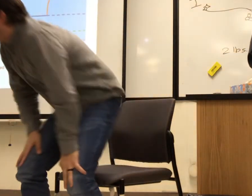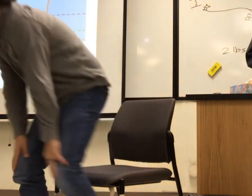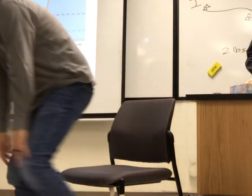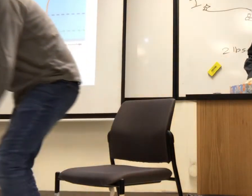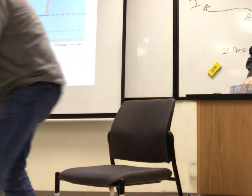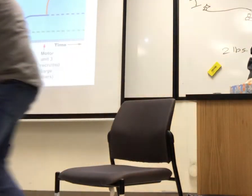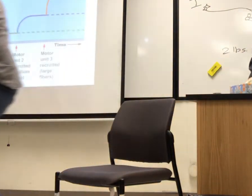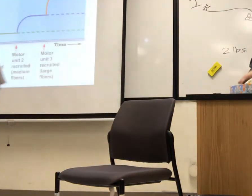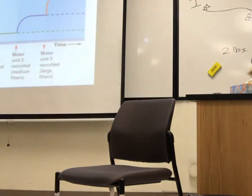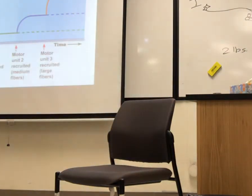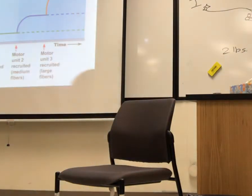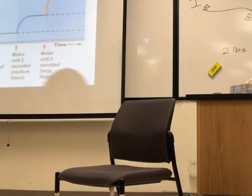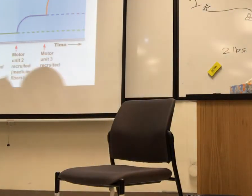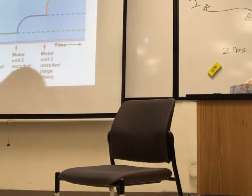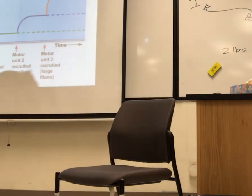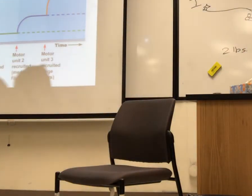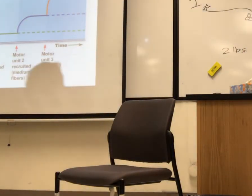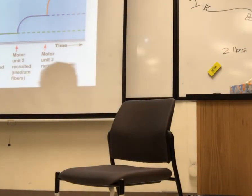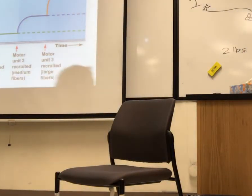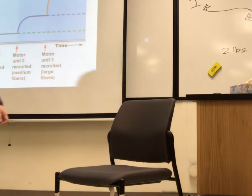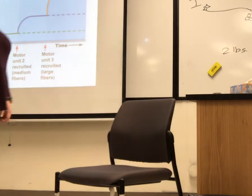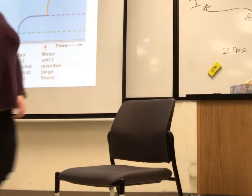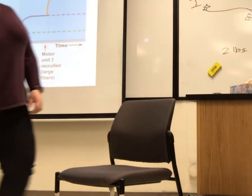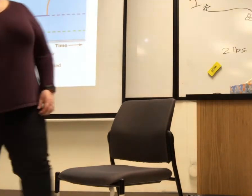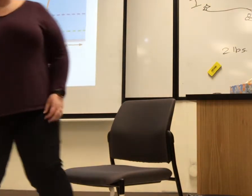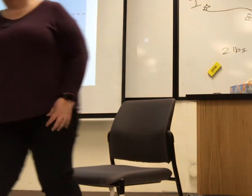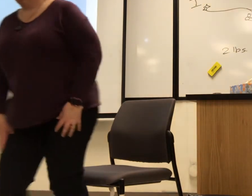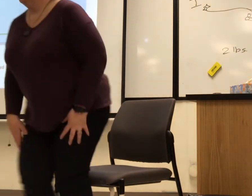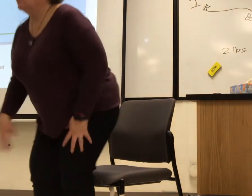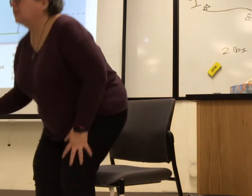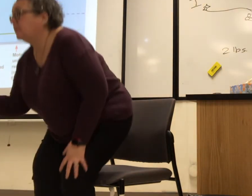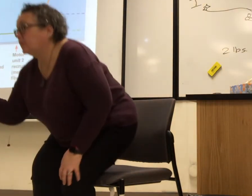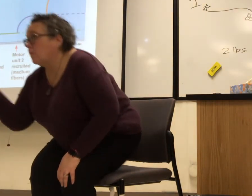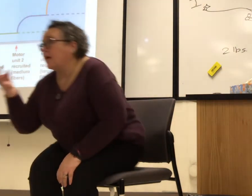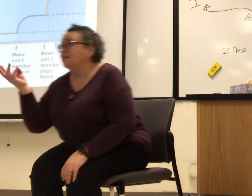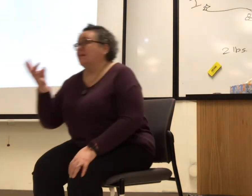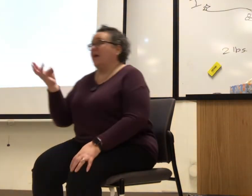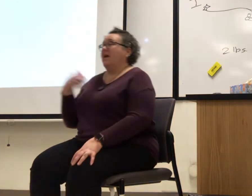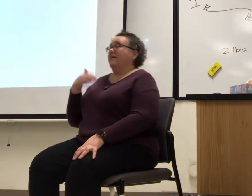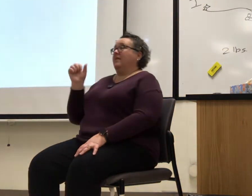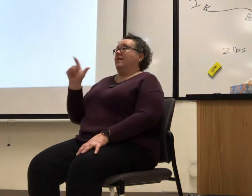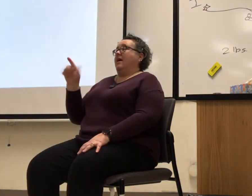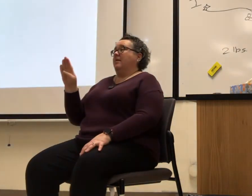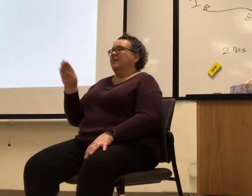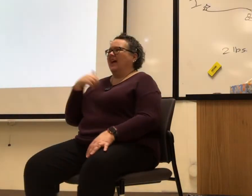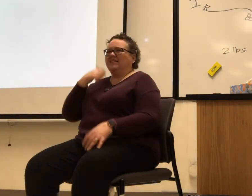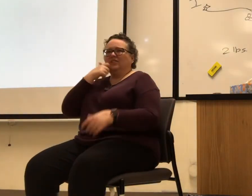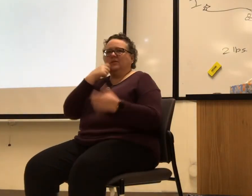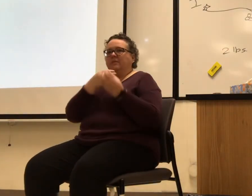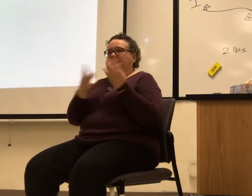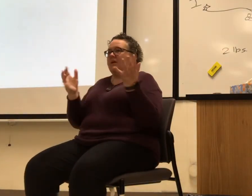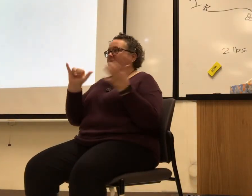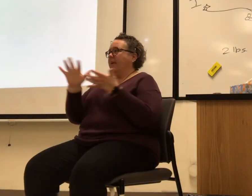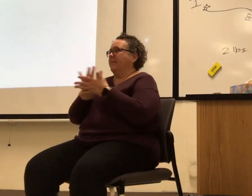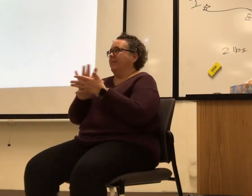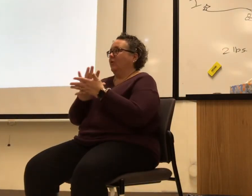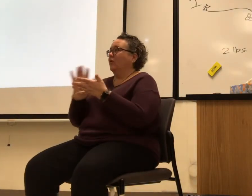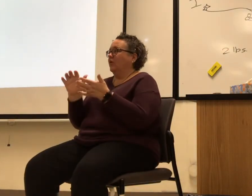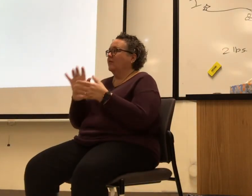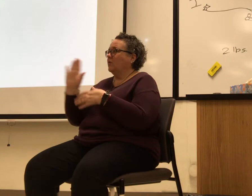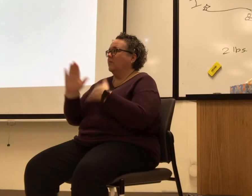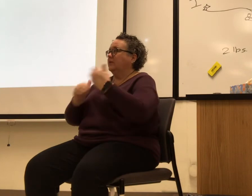We're going to be doing a lab on Wednesday, the EMG lab, what I gave you the procedure for.